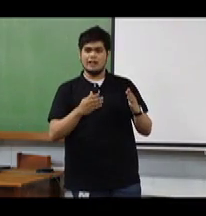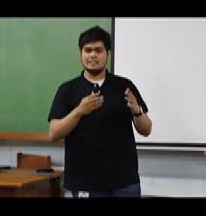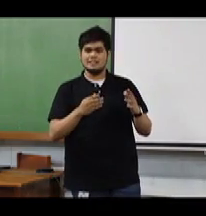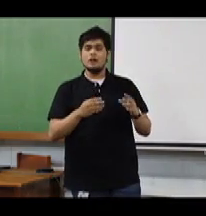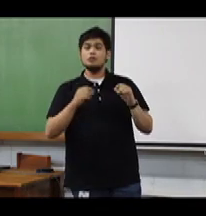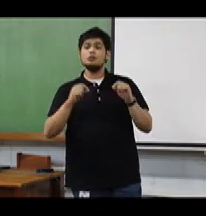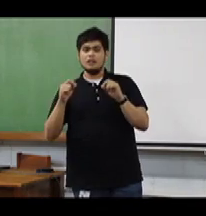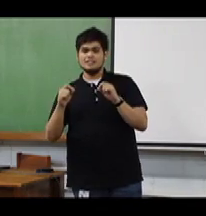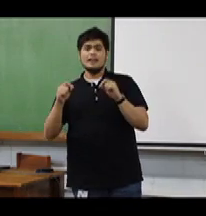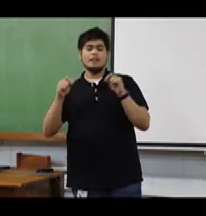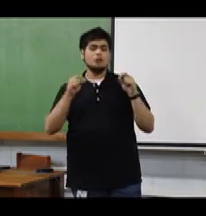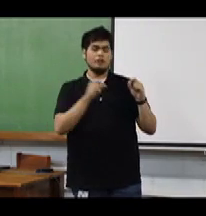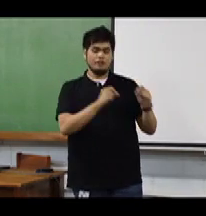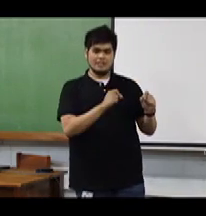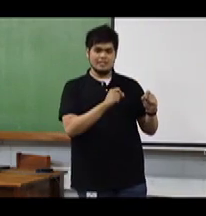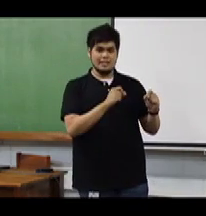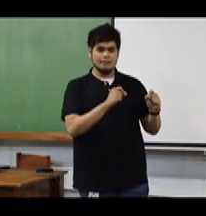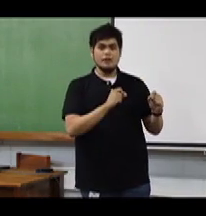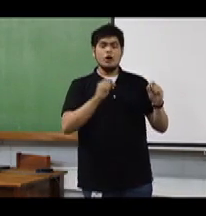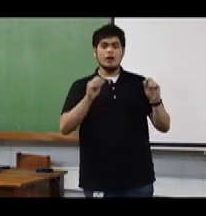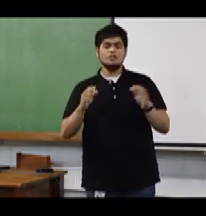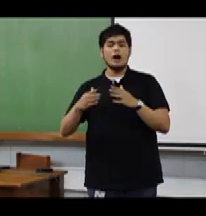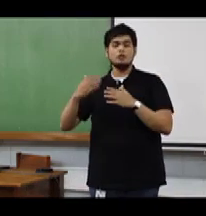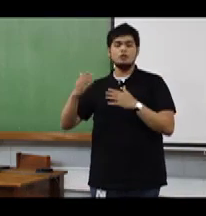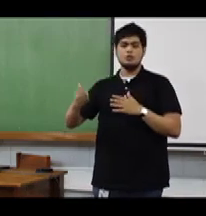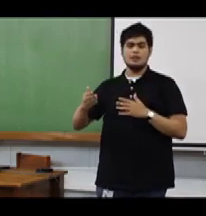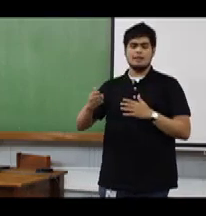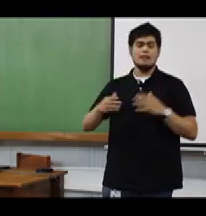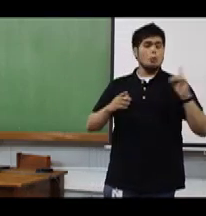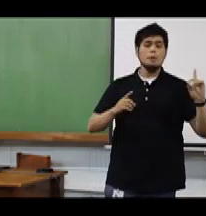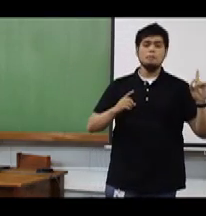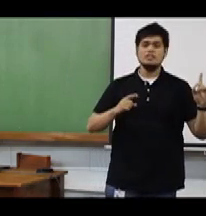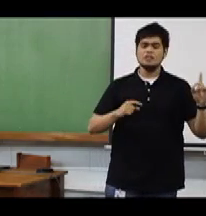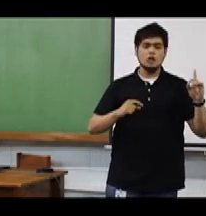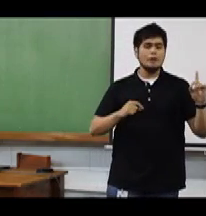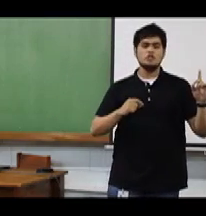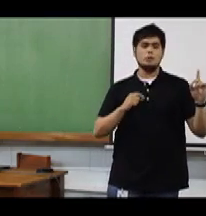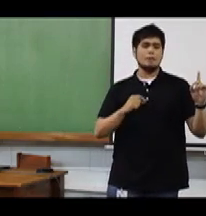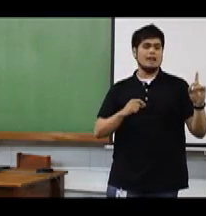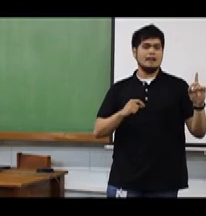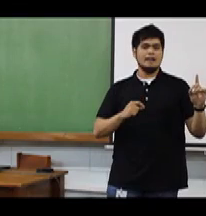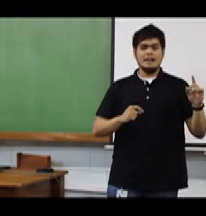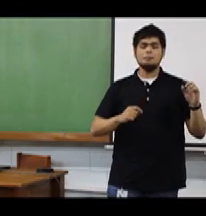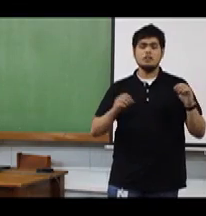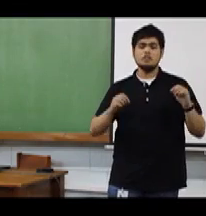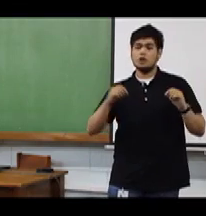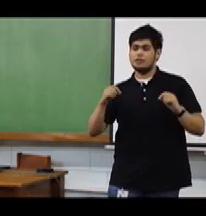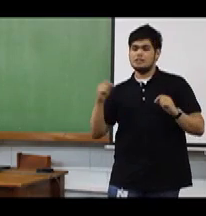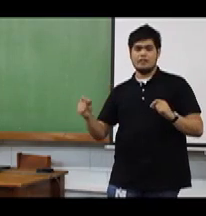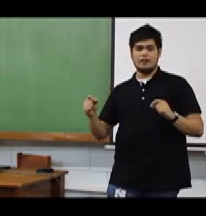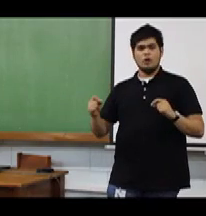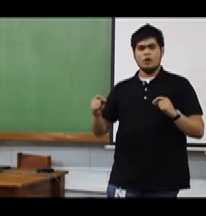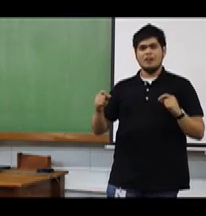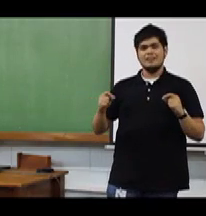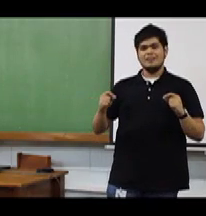projects, through trust, and through efficiency. Okay, so how do you that? One project na sobrang gusto ko mangyari is a project conference fair. Or, I